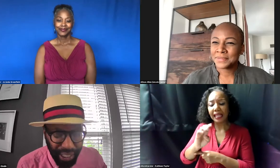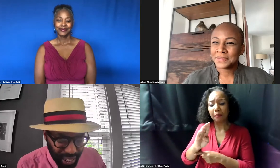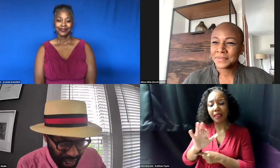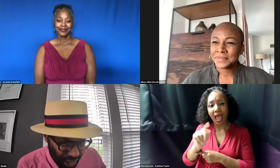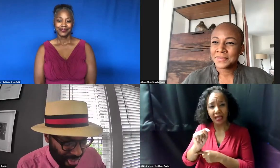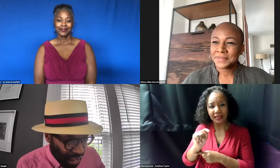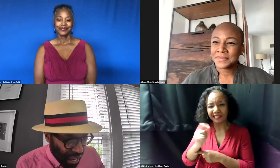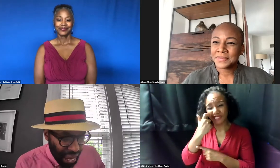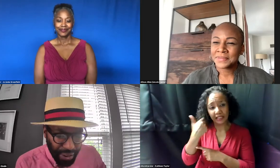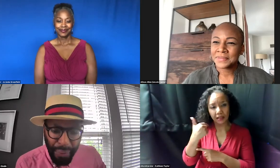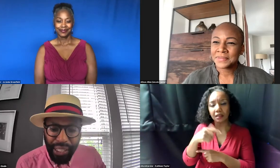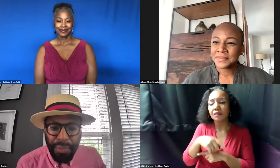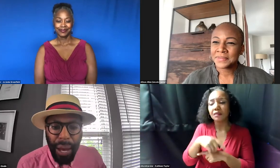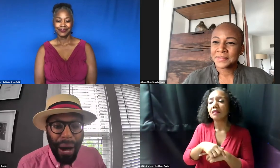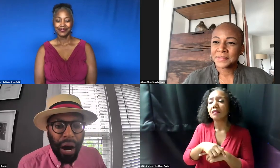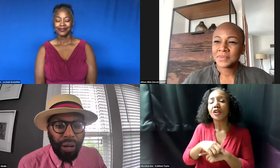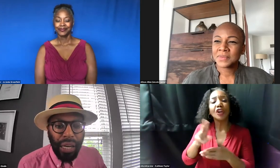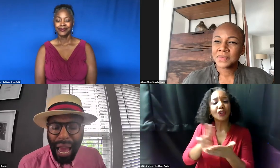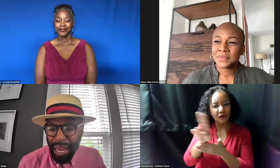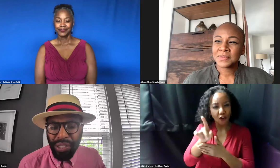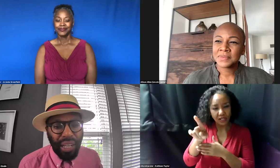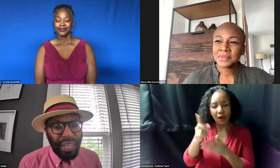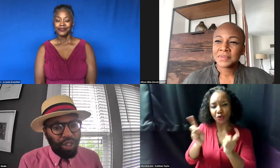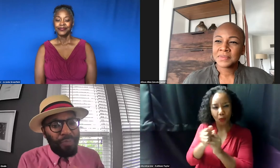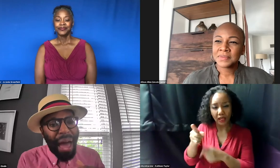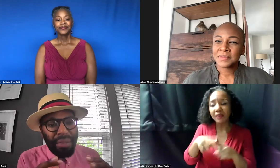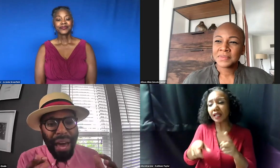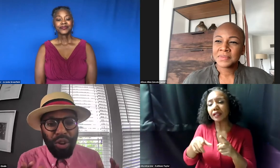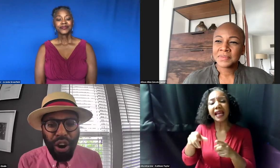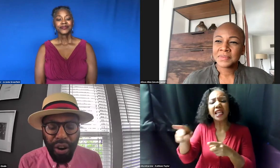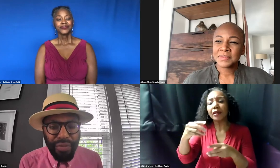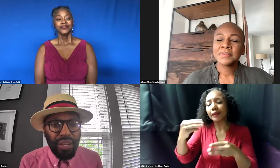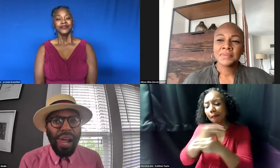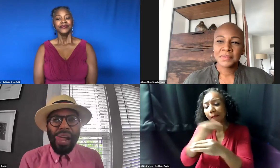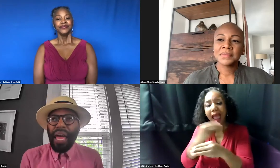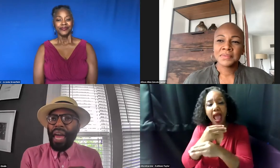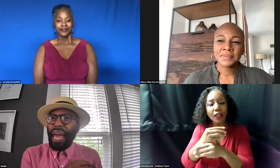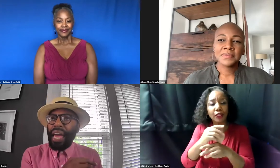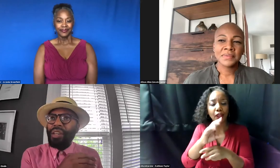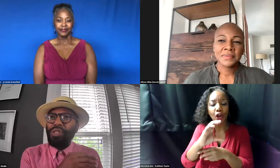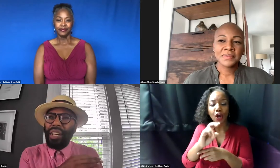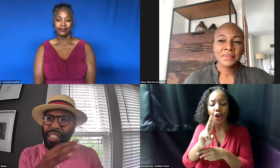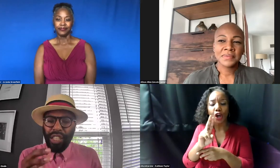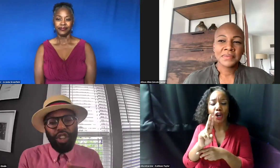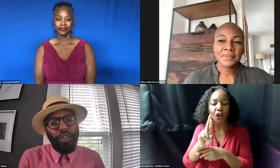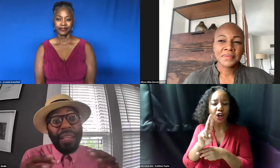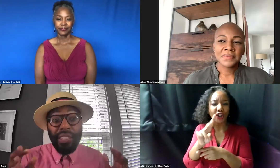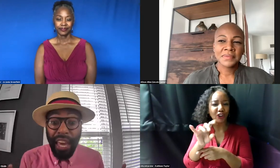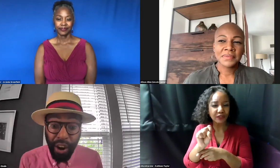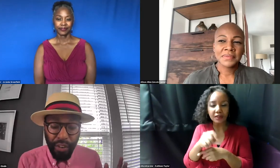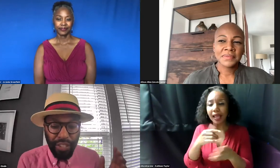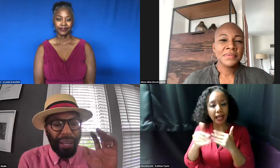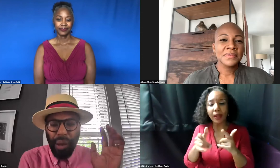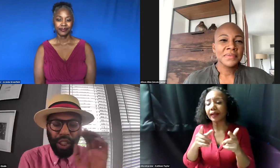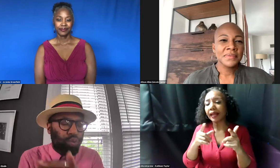University of Michigan the other day. And Ron was telling me about how he was studying these sort of mathematical curves. And he was studying these sort of